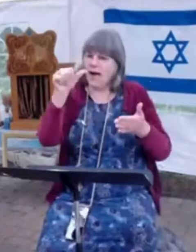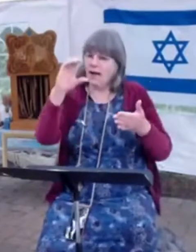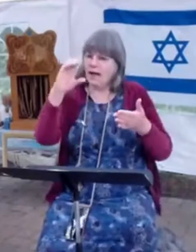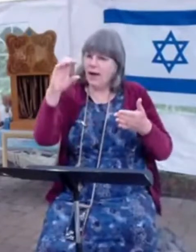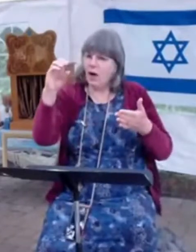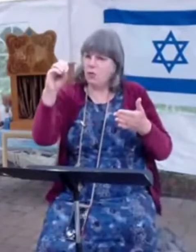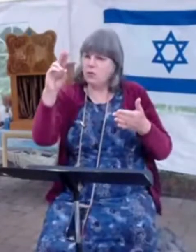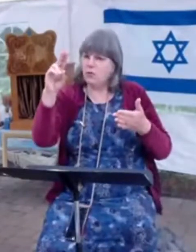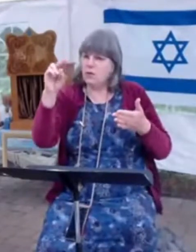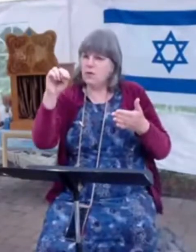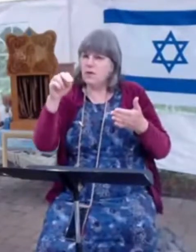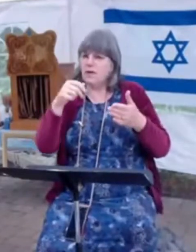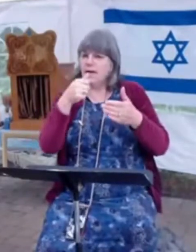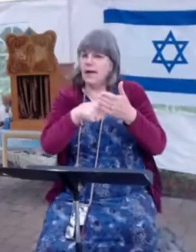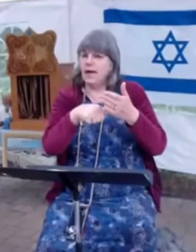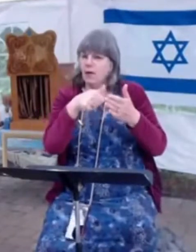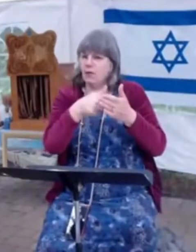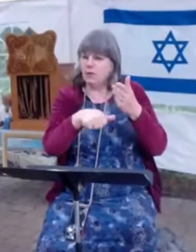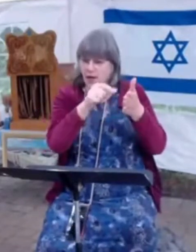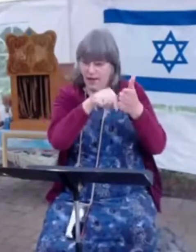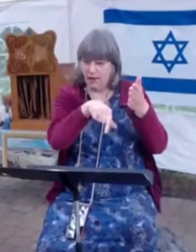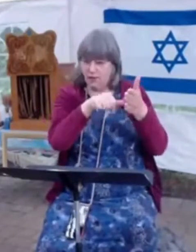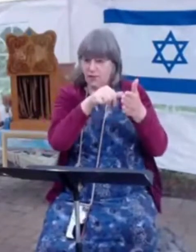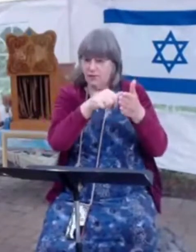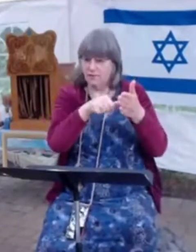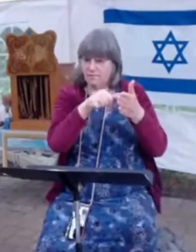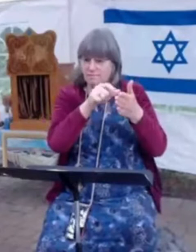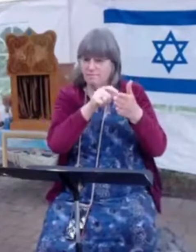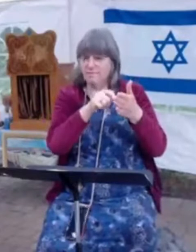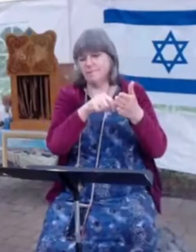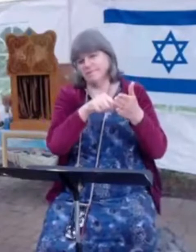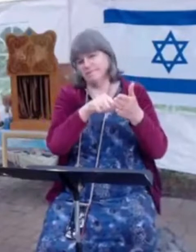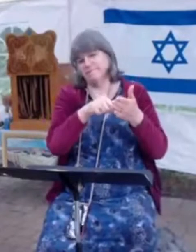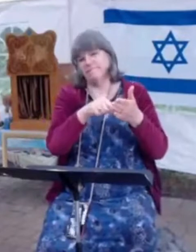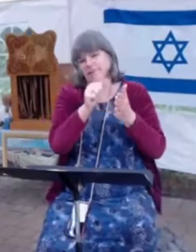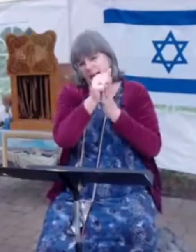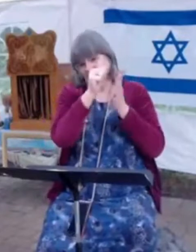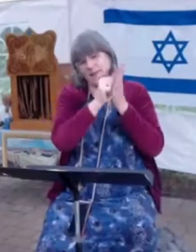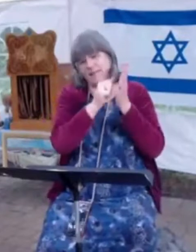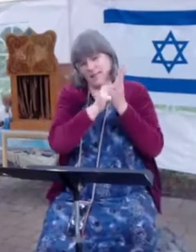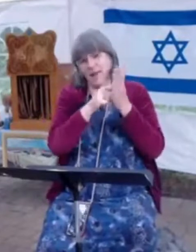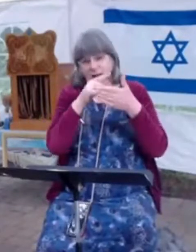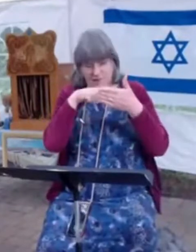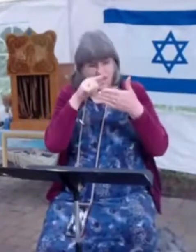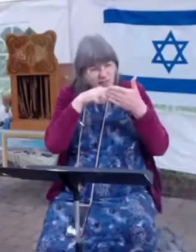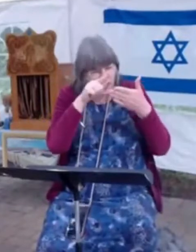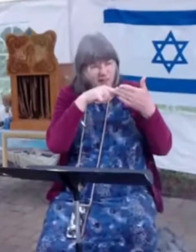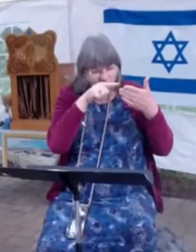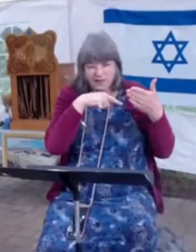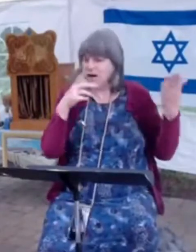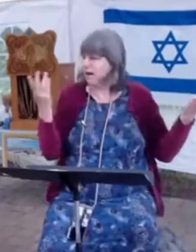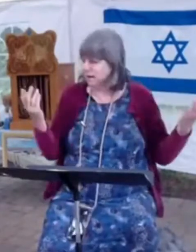That's what it is. In Luke 3,